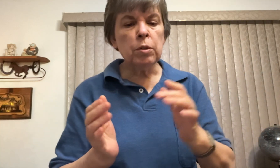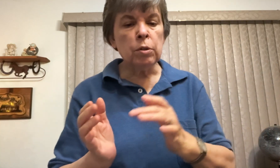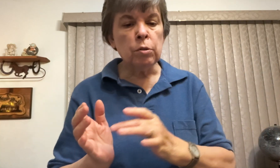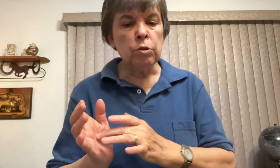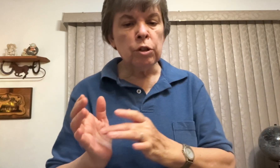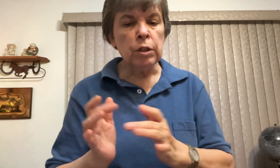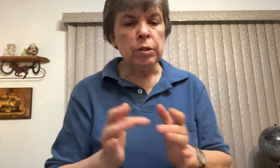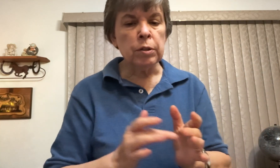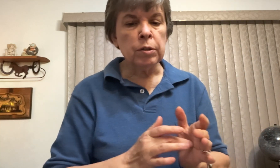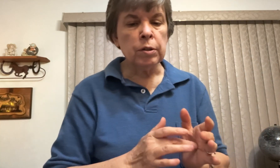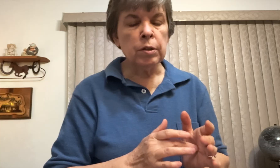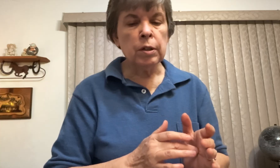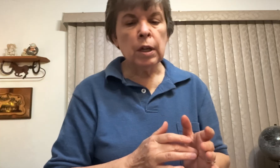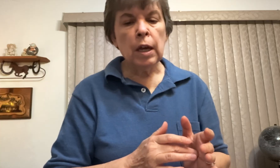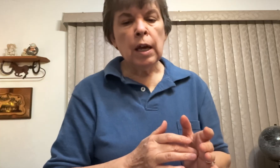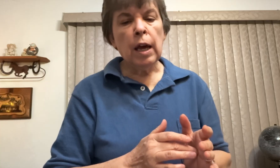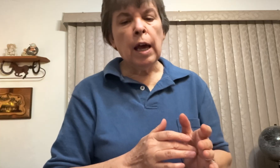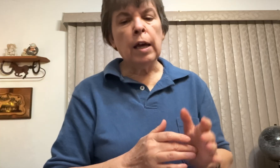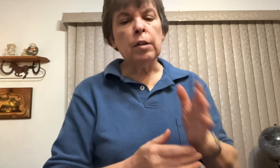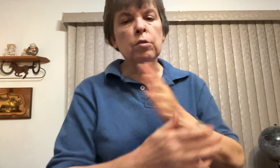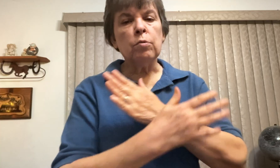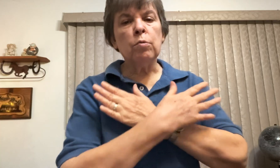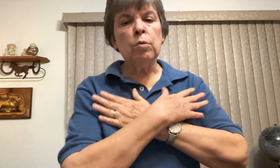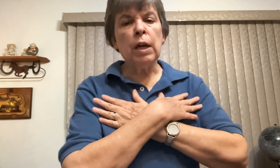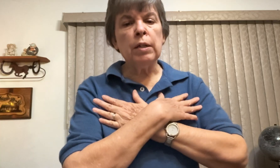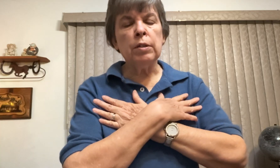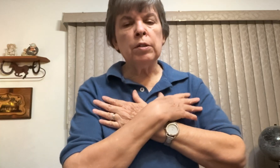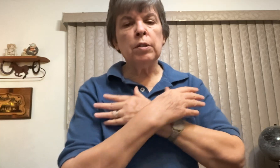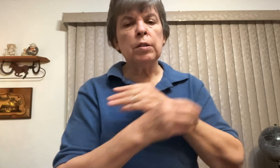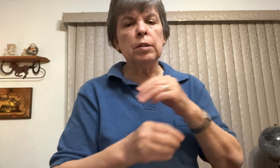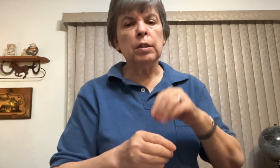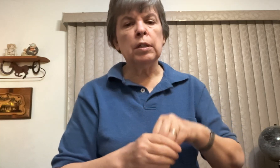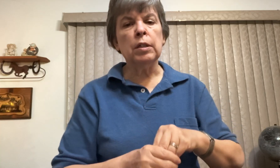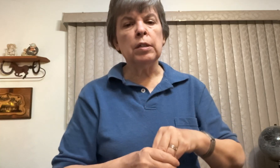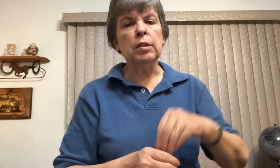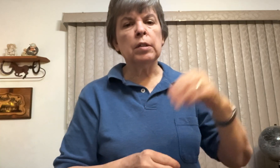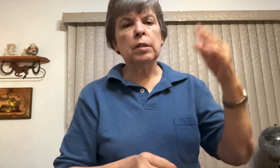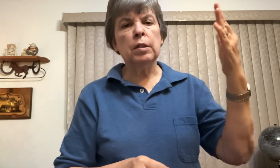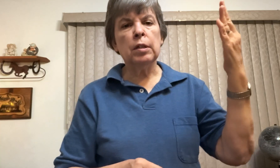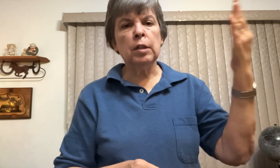to Jesus and rest in him.